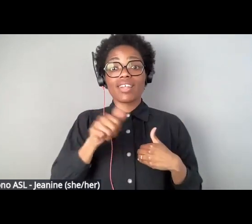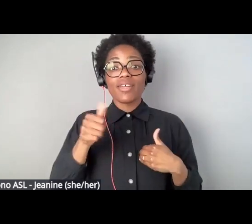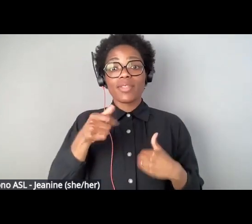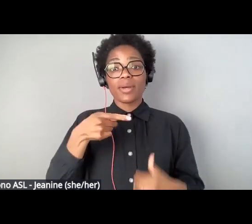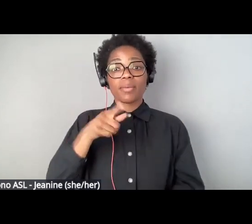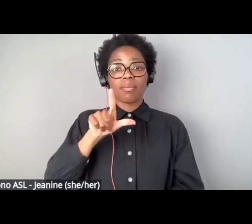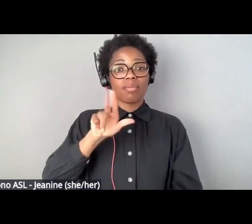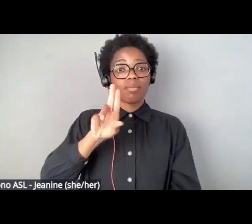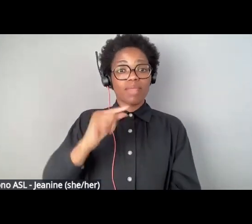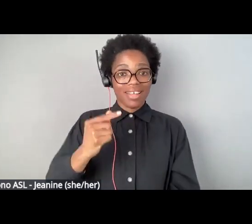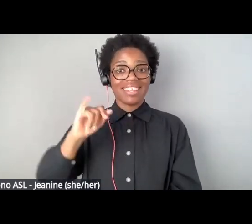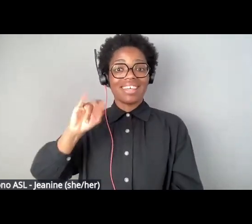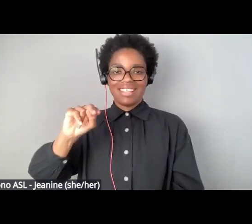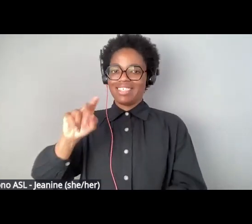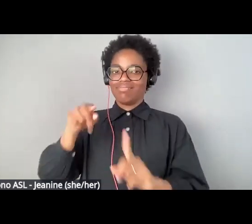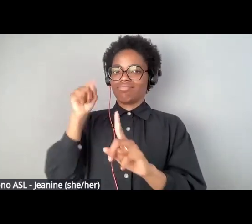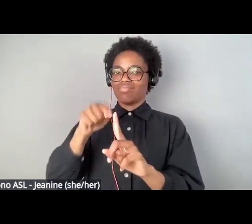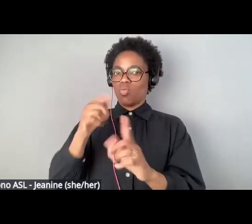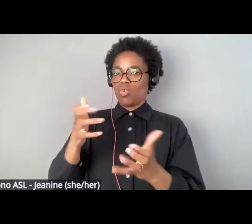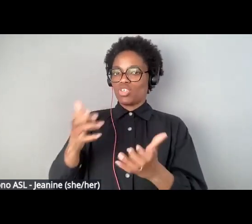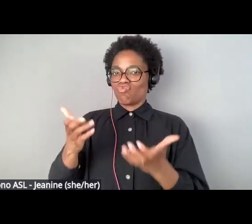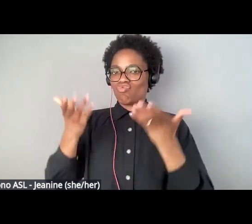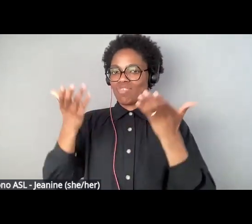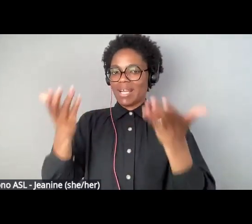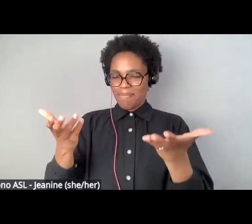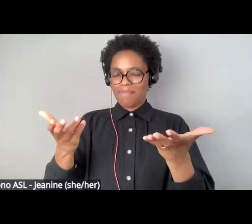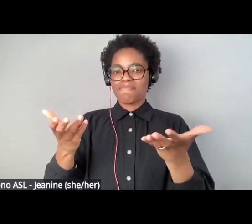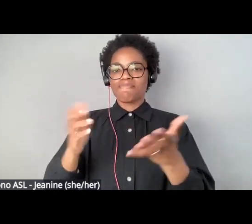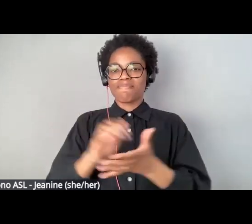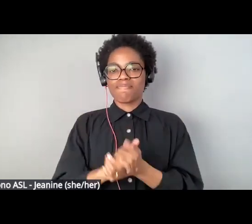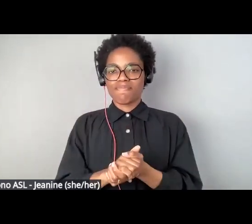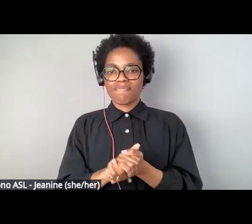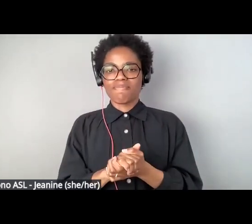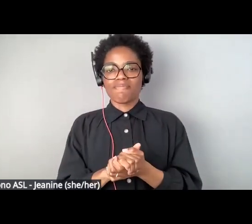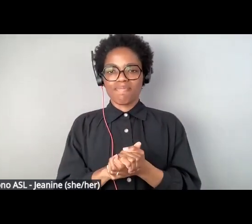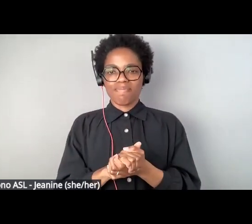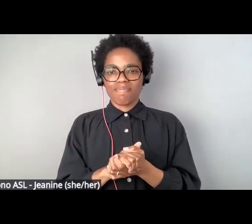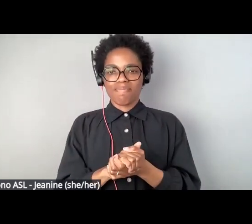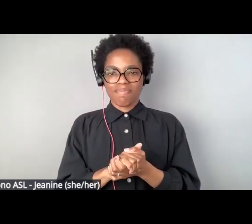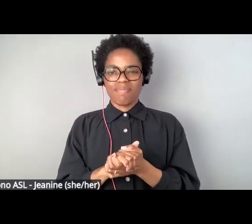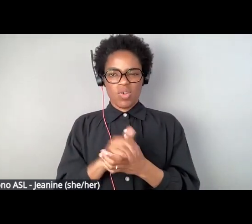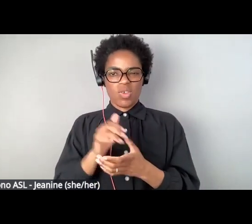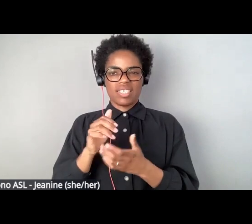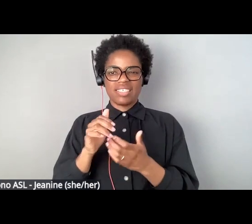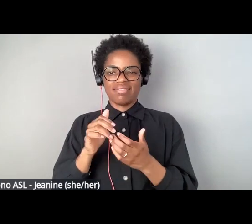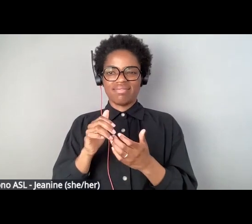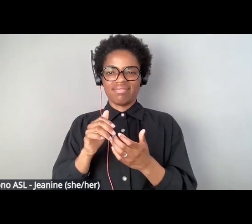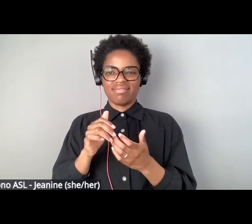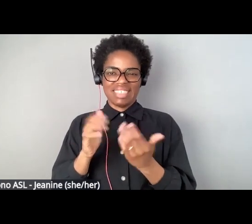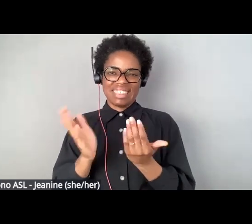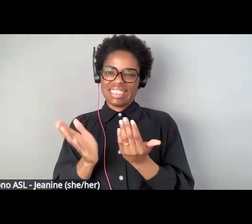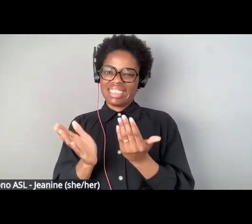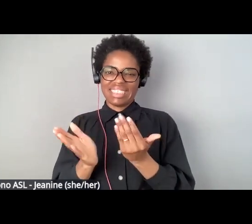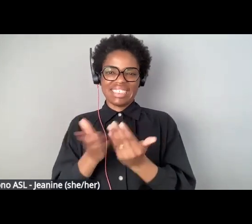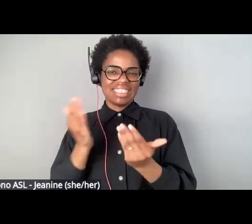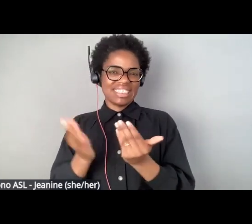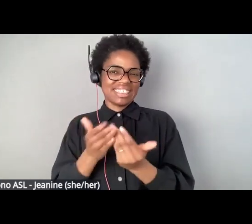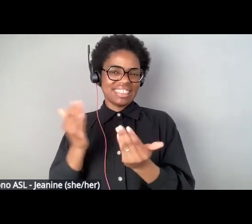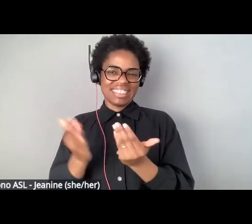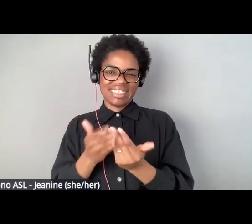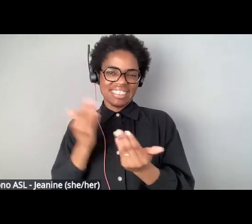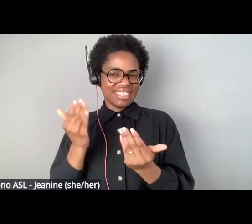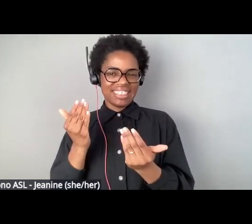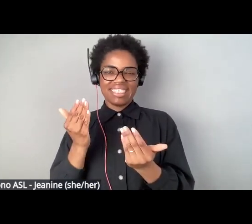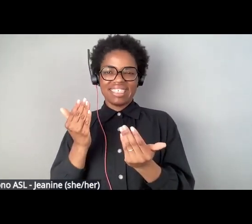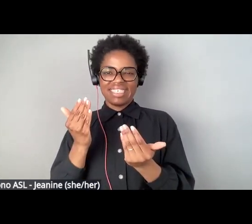Firefox. You click on it, you click install in Firefox, it'll walk you through it. It'll be great. It's so easy. This will get rid of all of